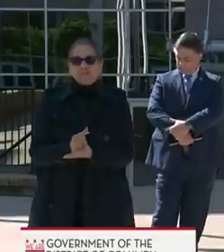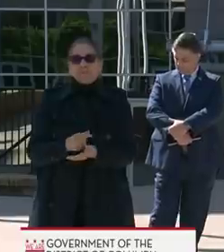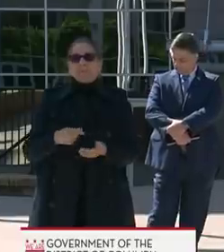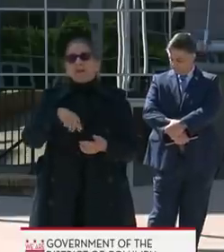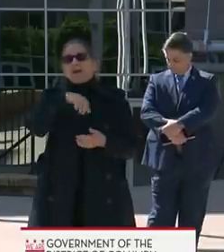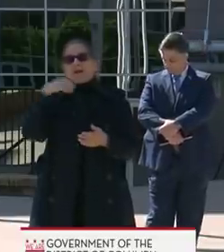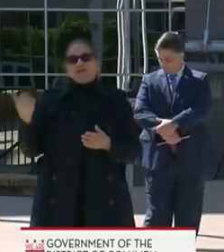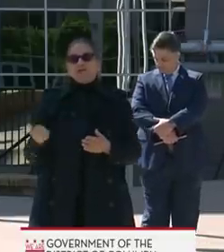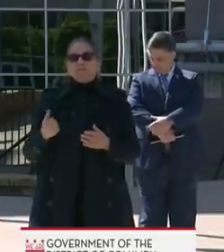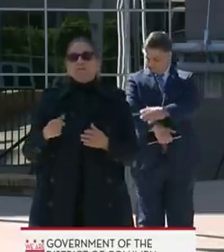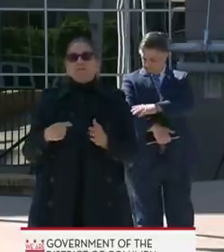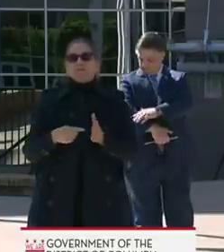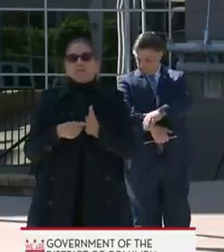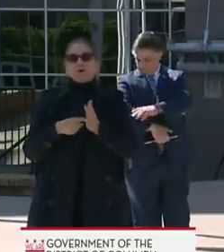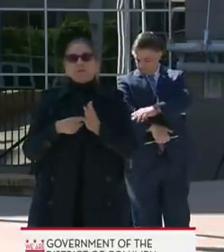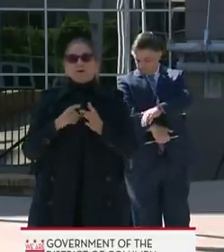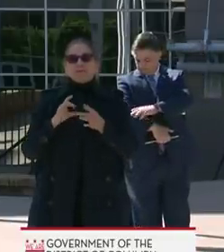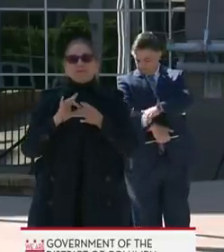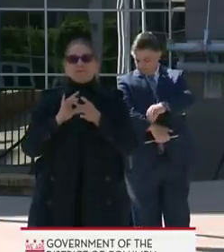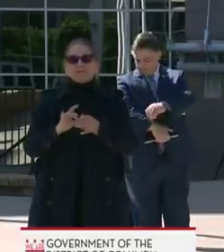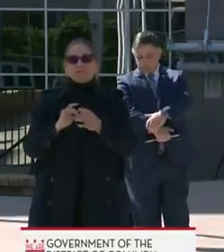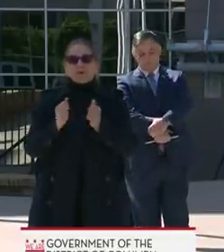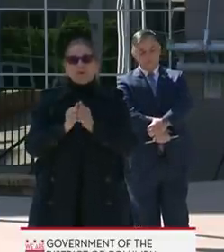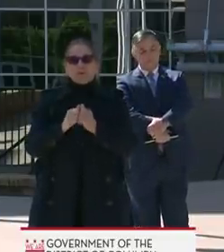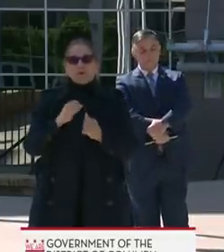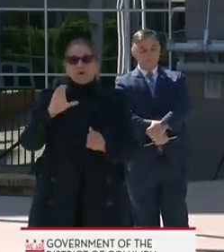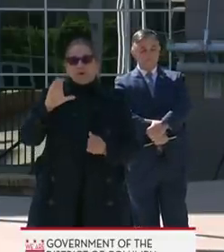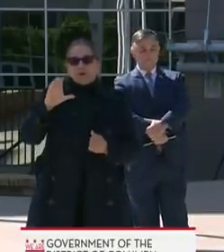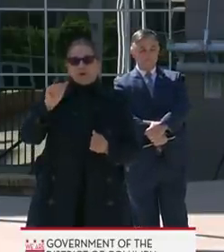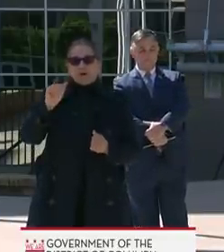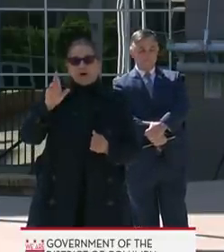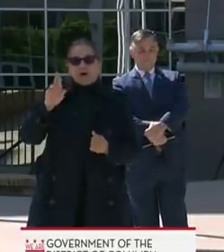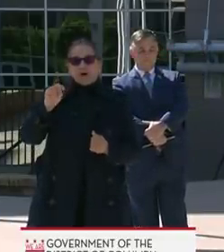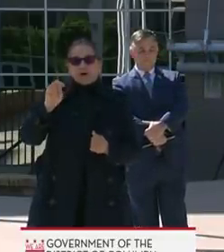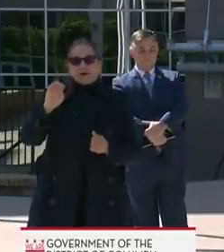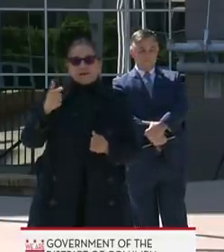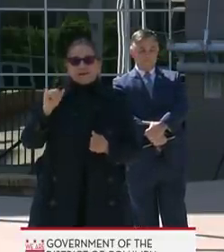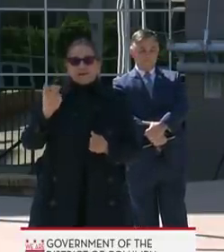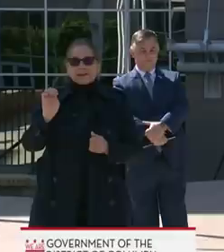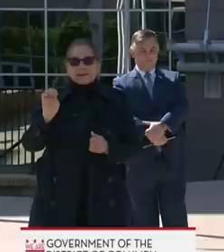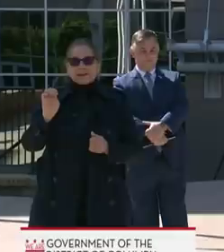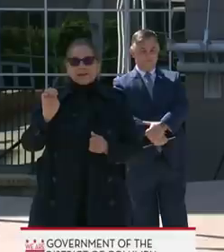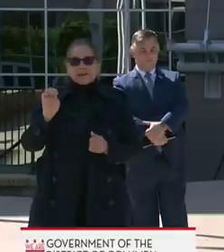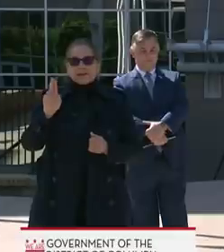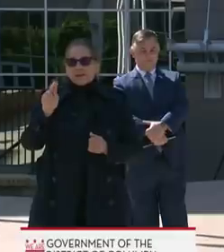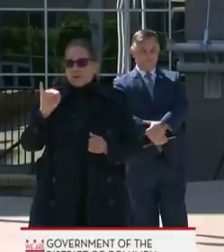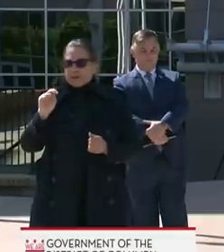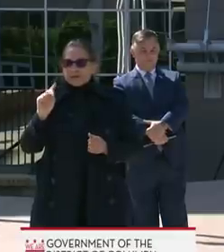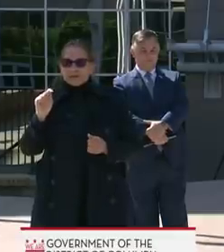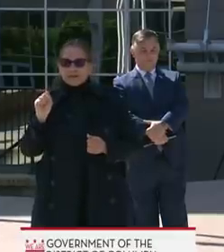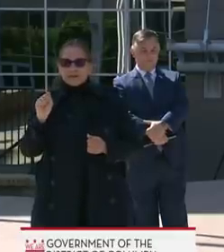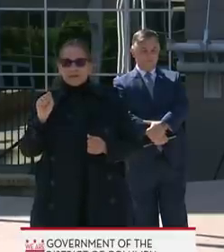units. And then I believe finally on the bill, there's some provisions dealing with the elections